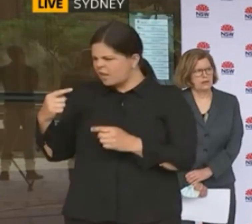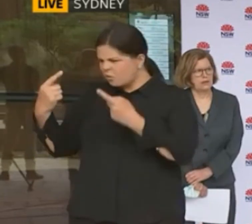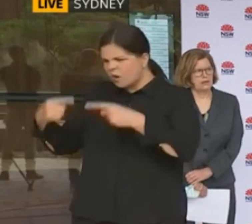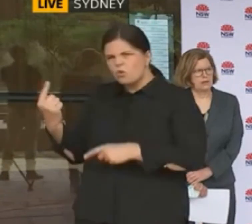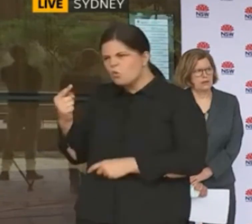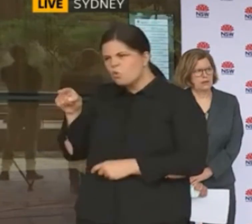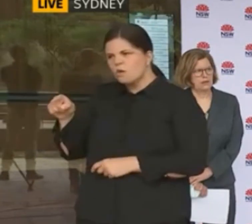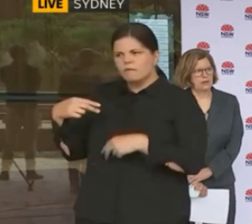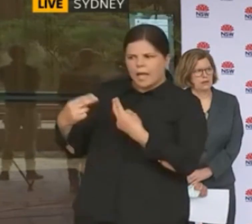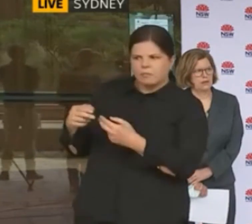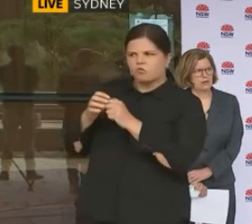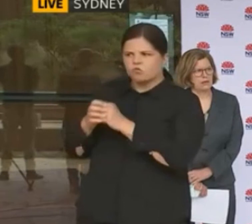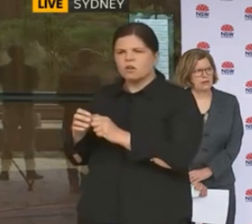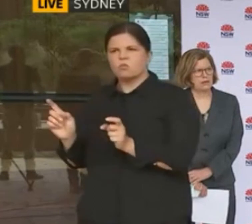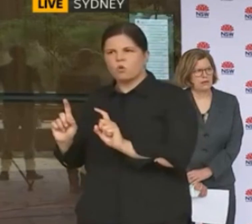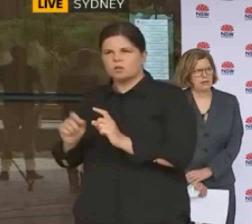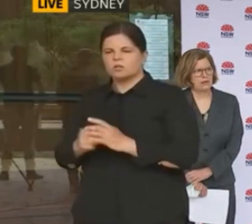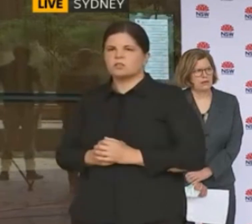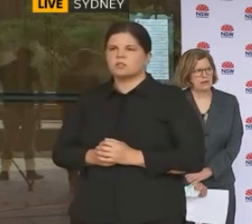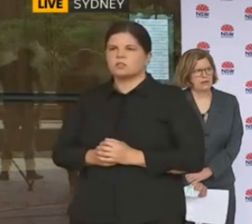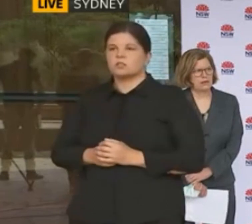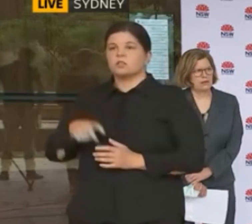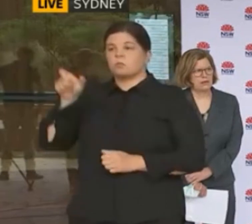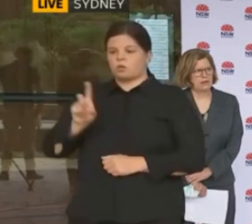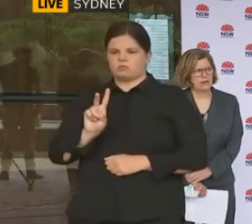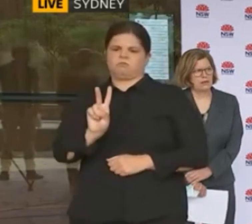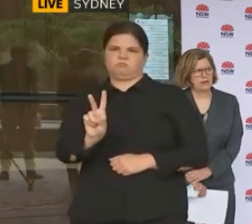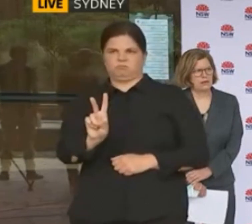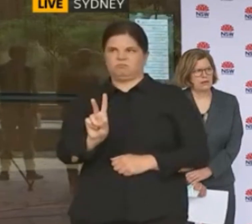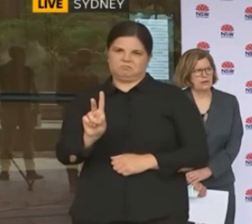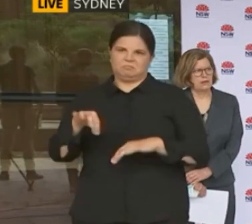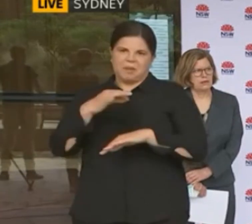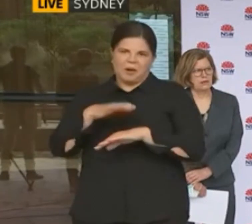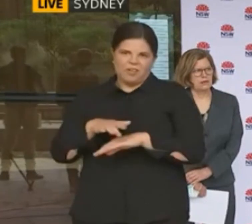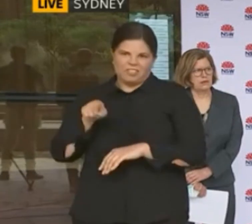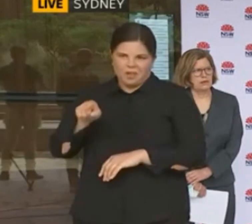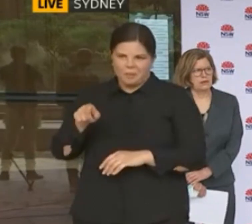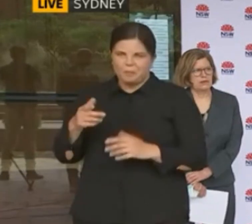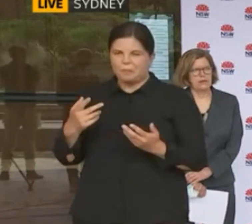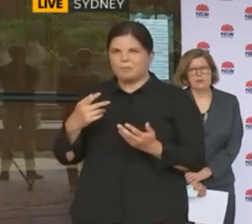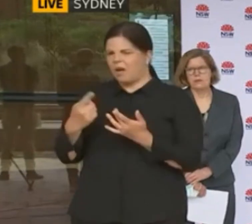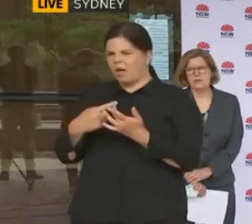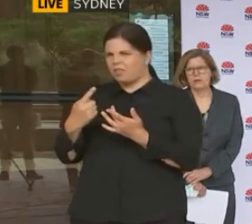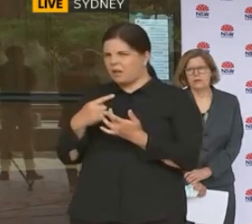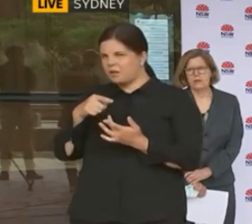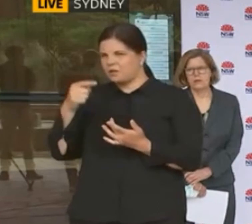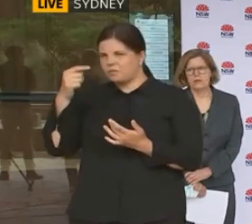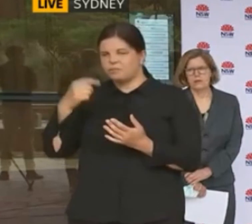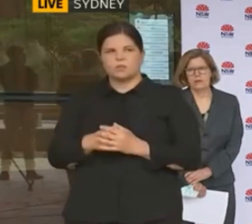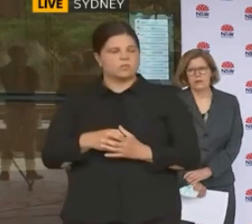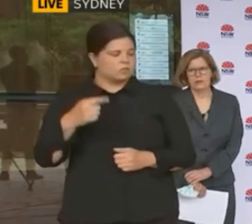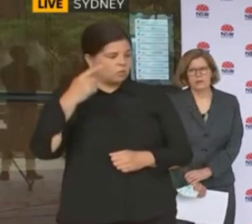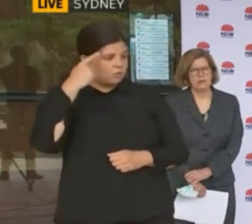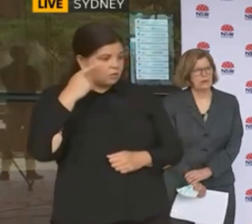who it was that was there, and obviously the bride and groom were involved in it, and again, that's subject to further investigation. Do you believe the bride